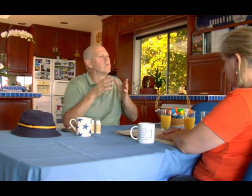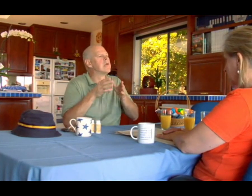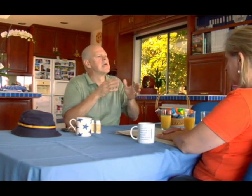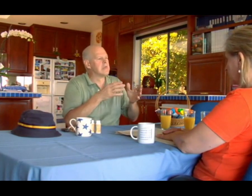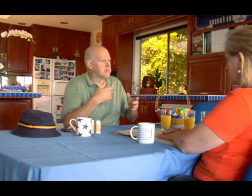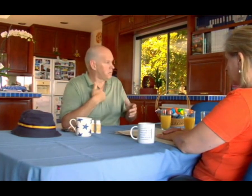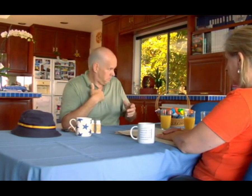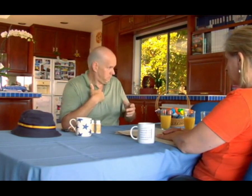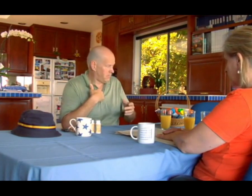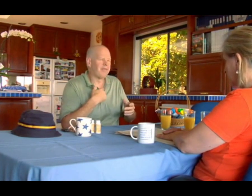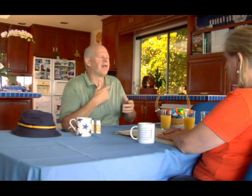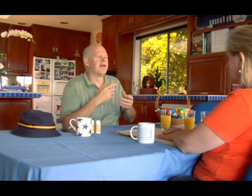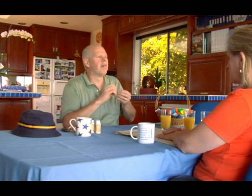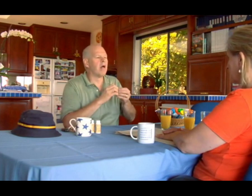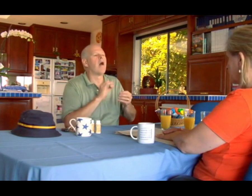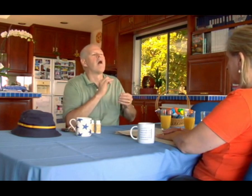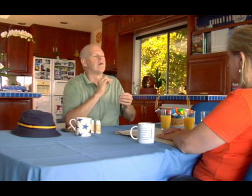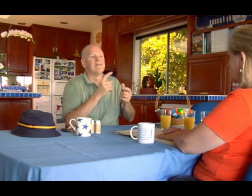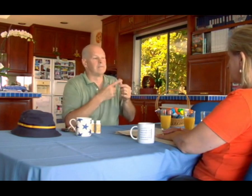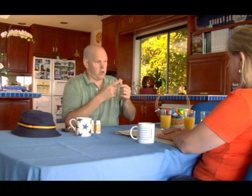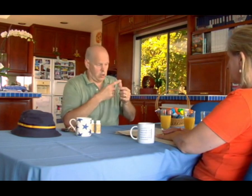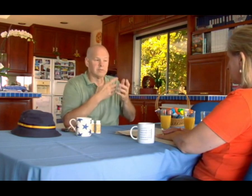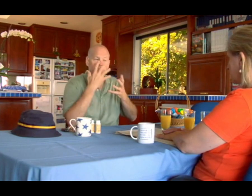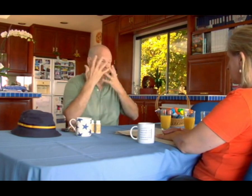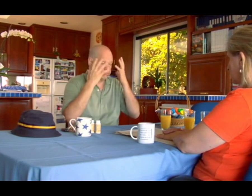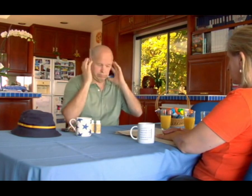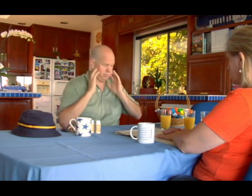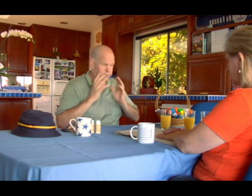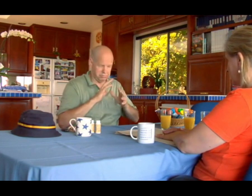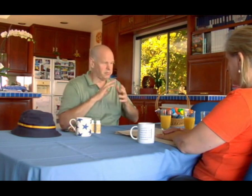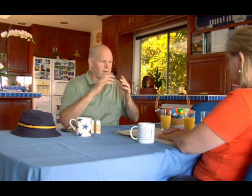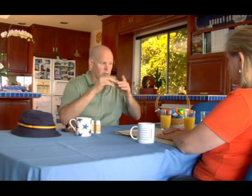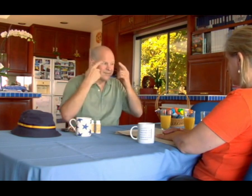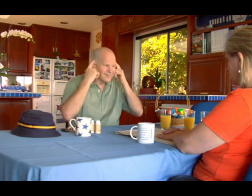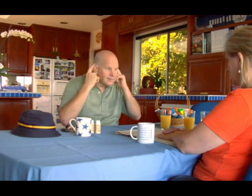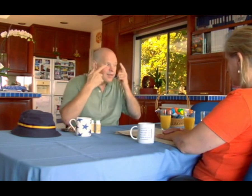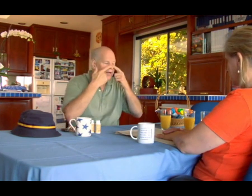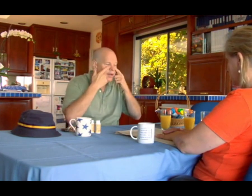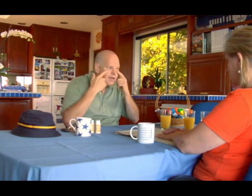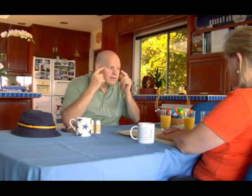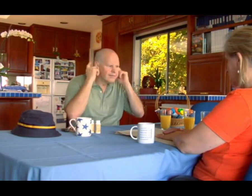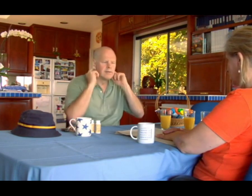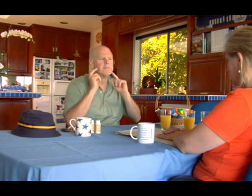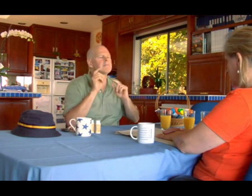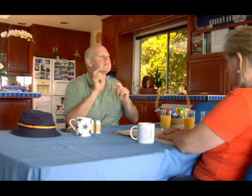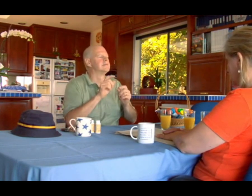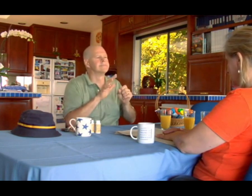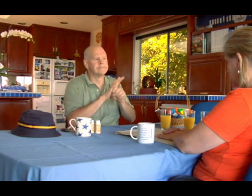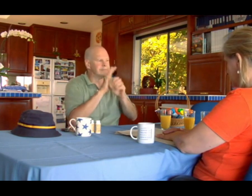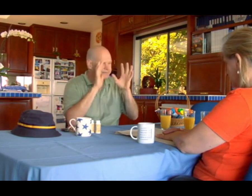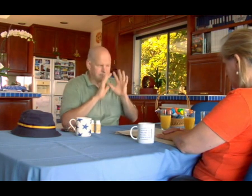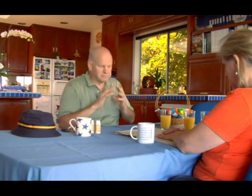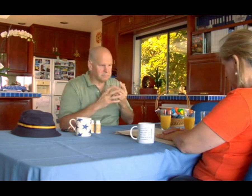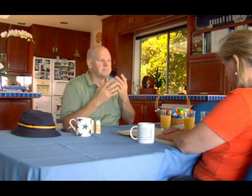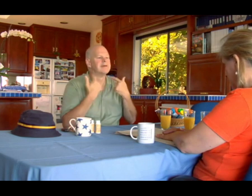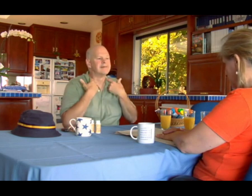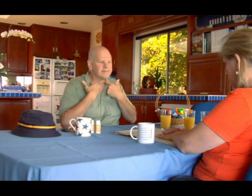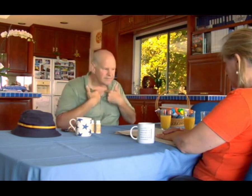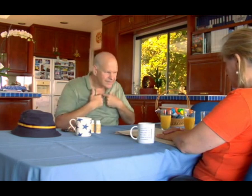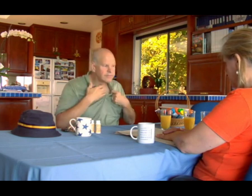that. And he said that there are different ways that I can apply it while I'm playing. He said first, I must cover everything, my